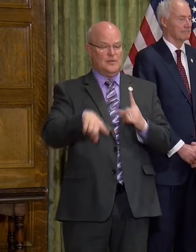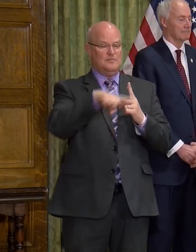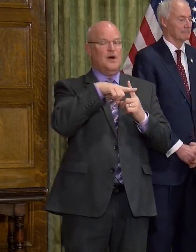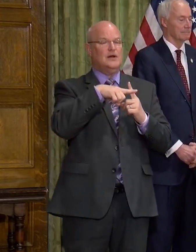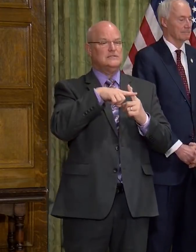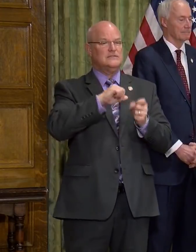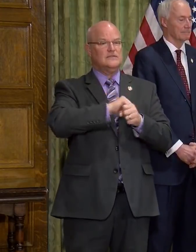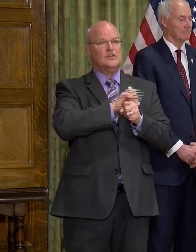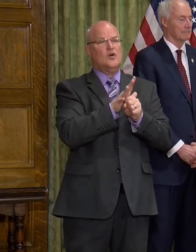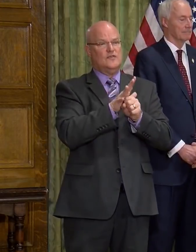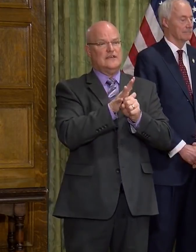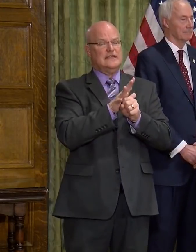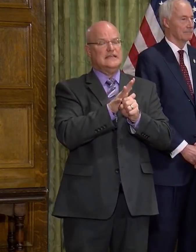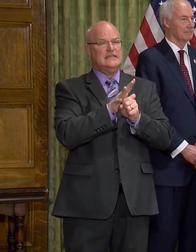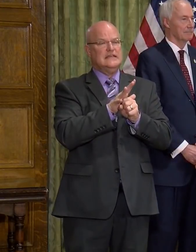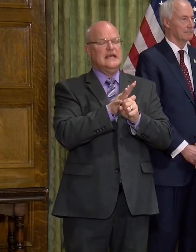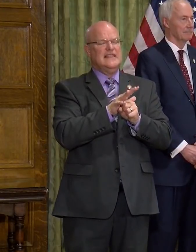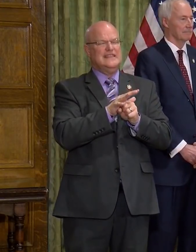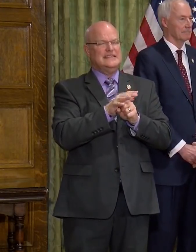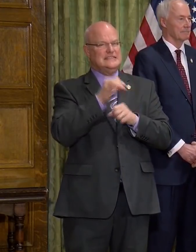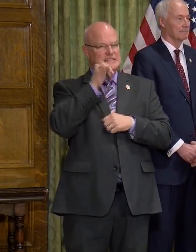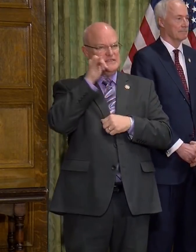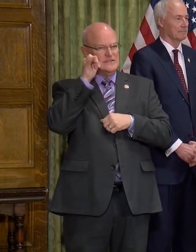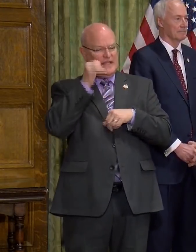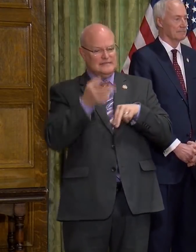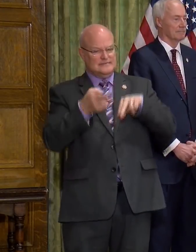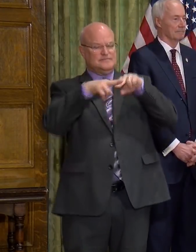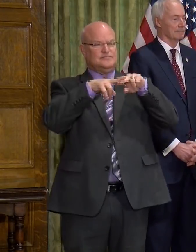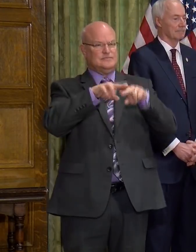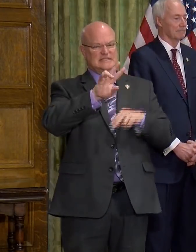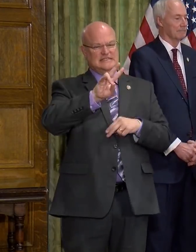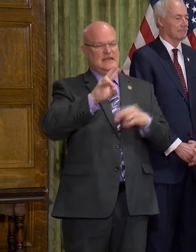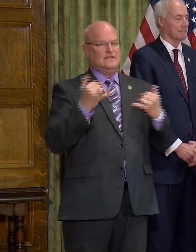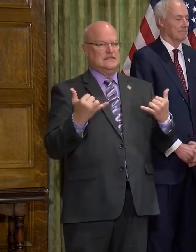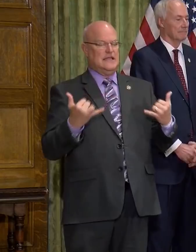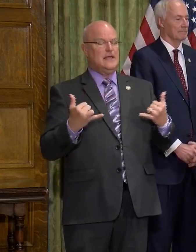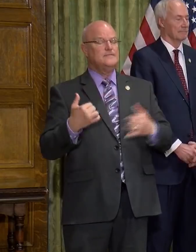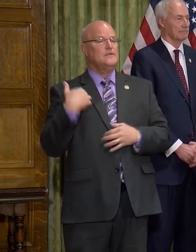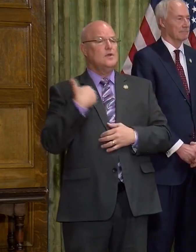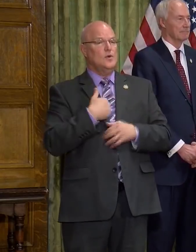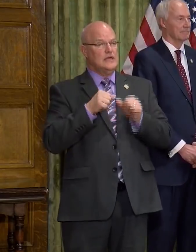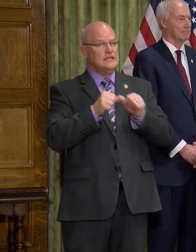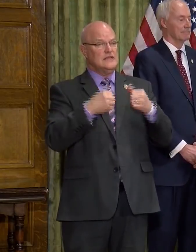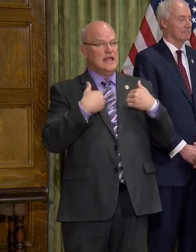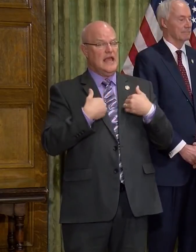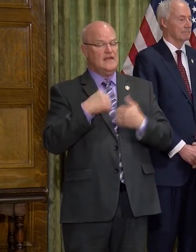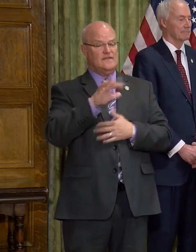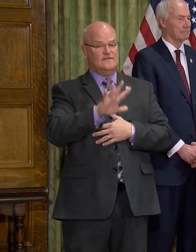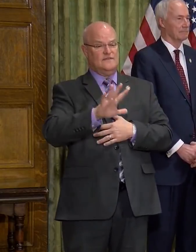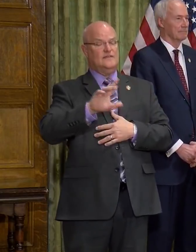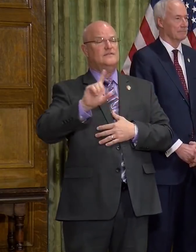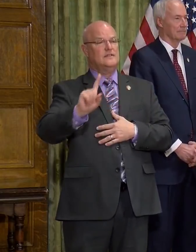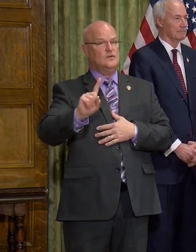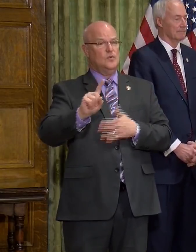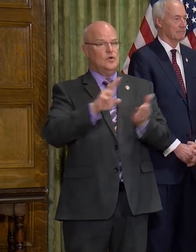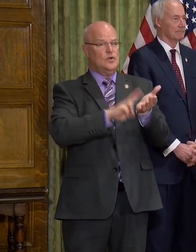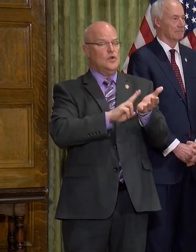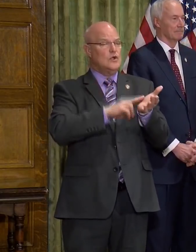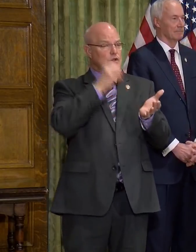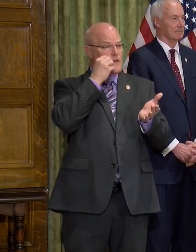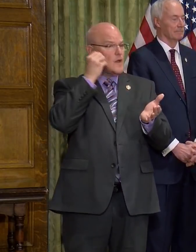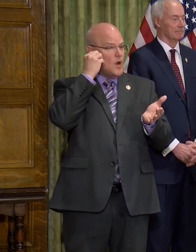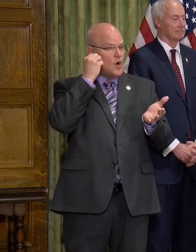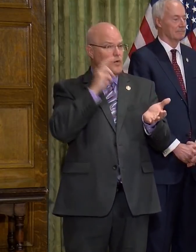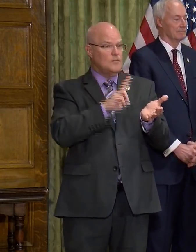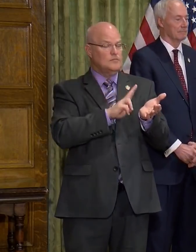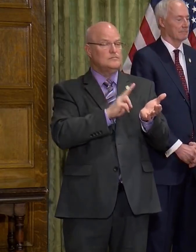COVID-19 in Arkansas, and that's up 7 from yesterday. We continue to have 51 nursing home